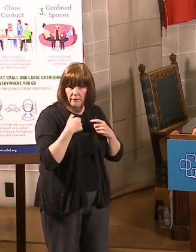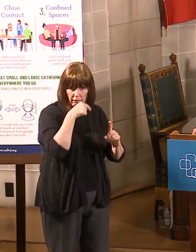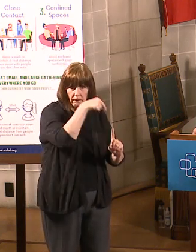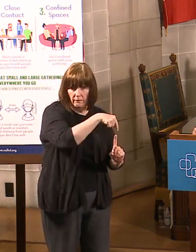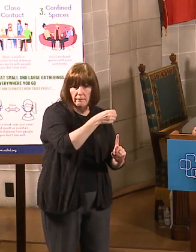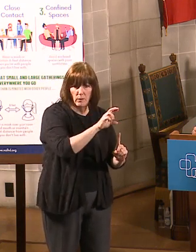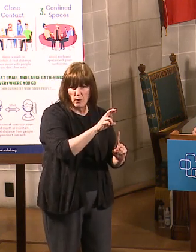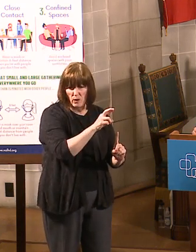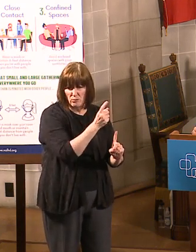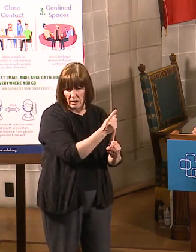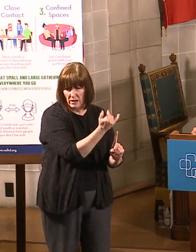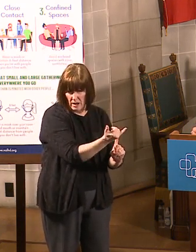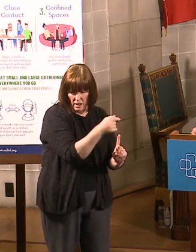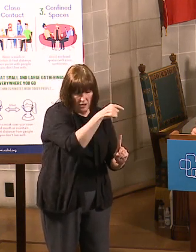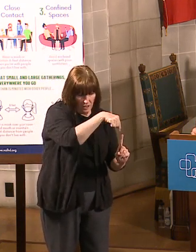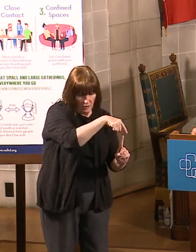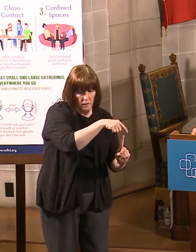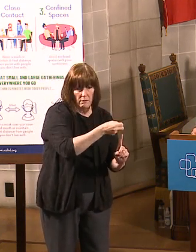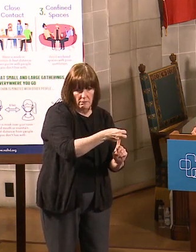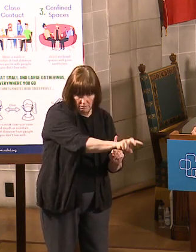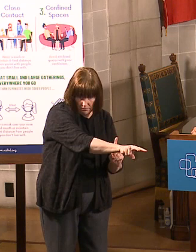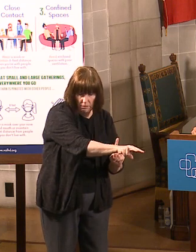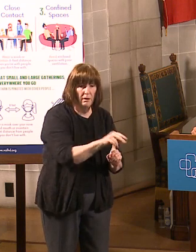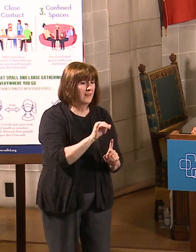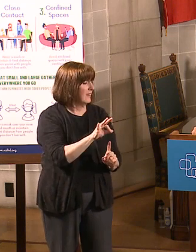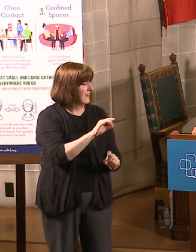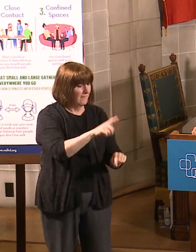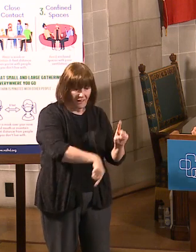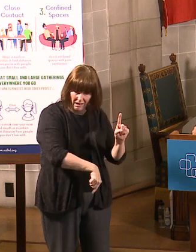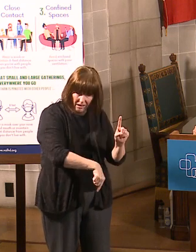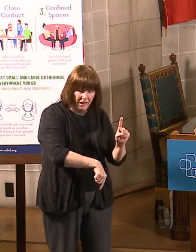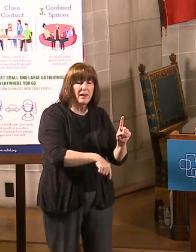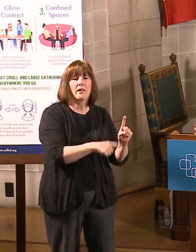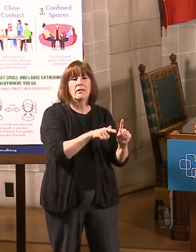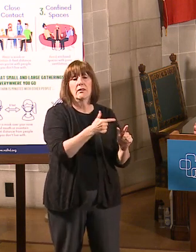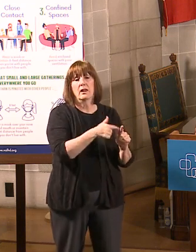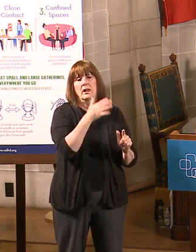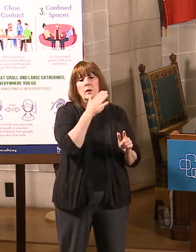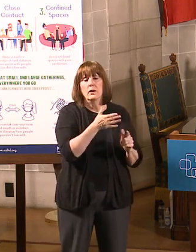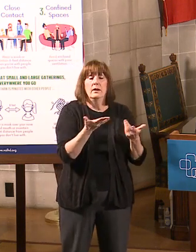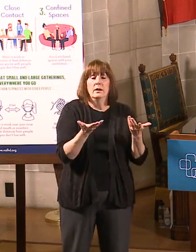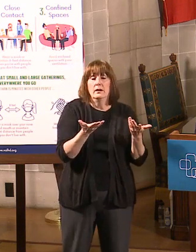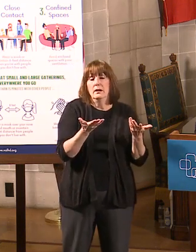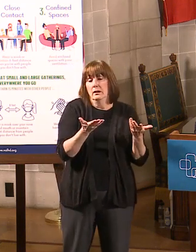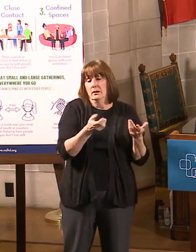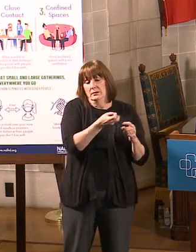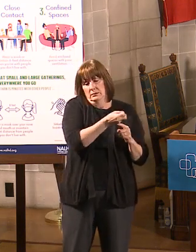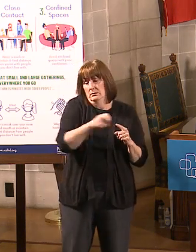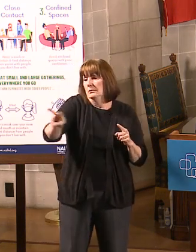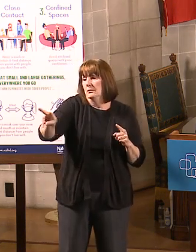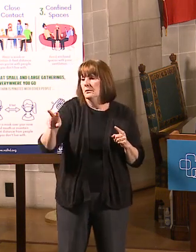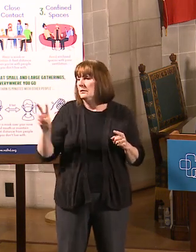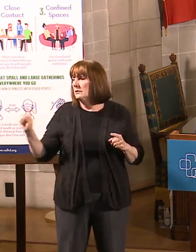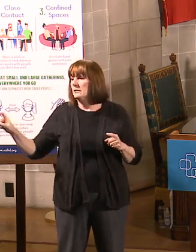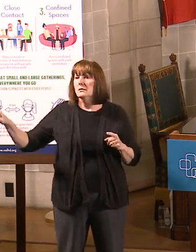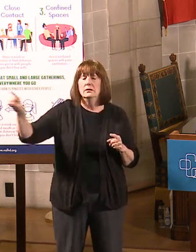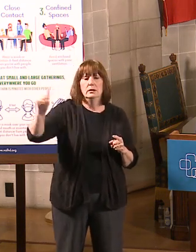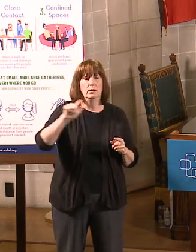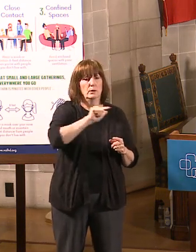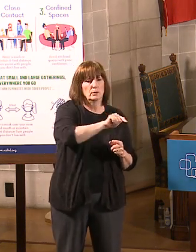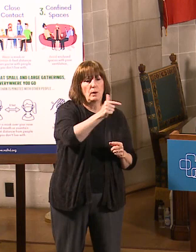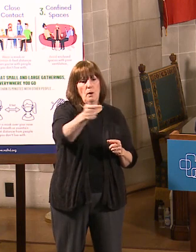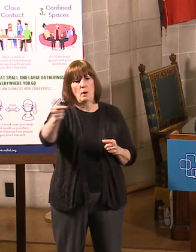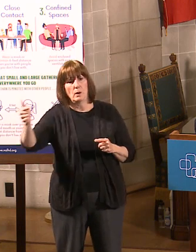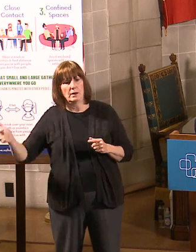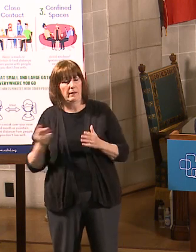point in time to one of the regional hospitals. And if that's not possible, then they go on a rotation basis